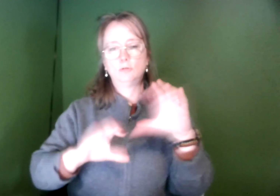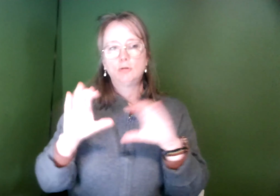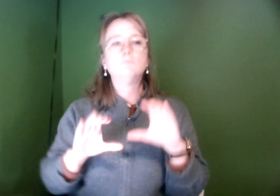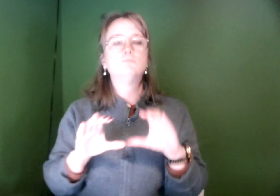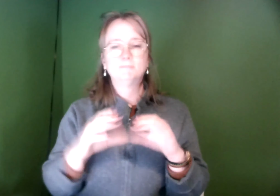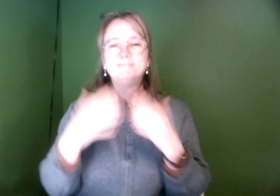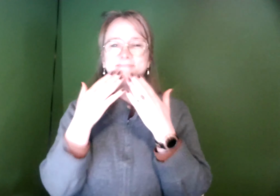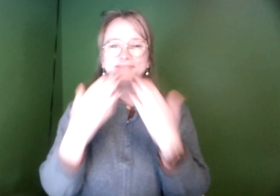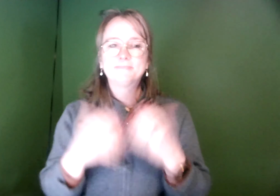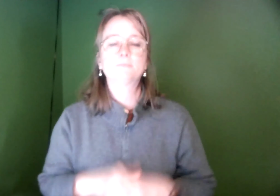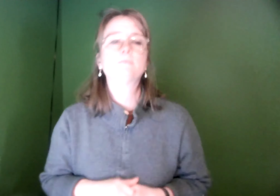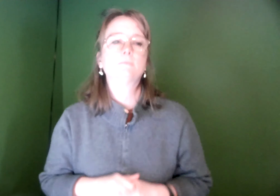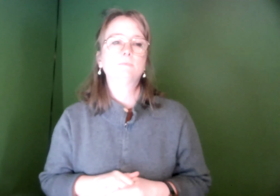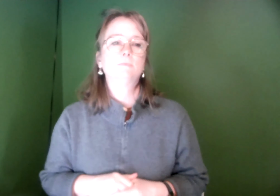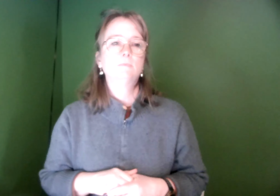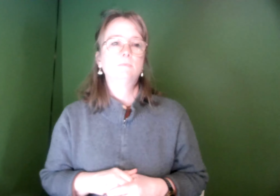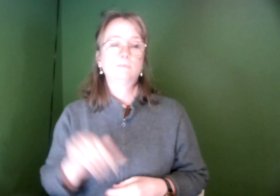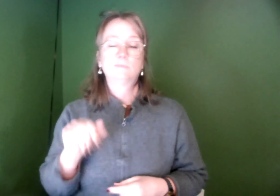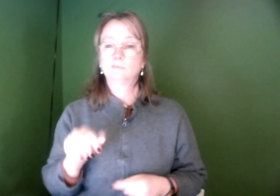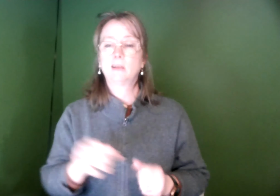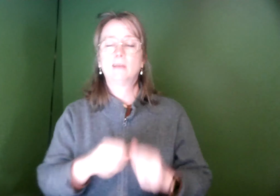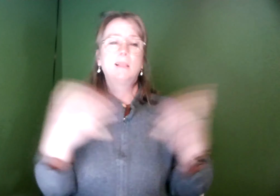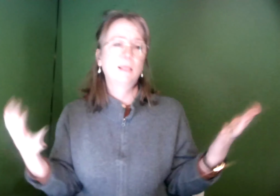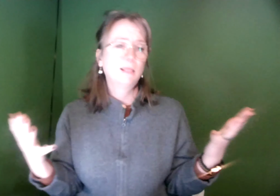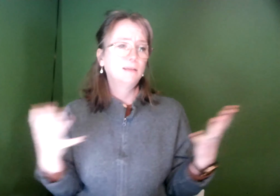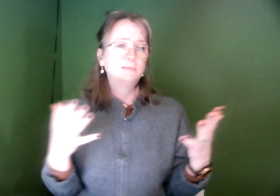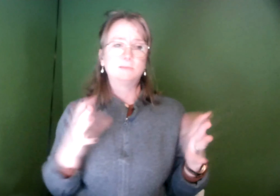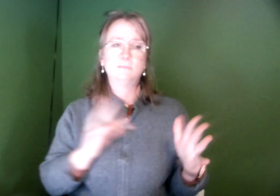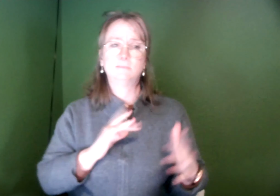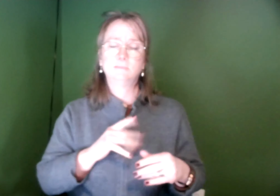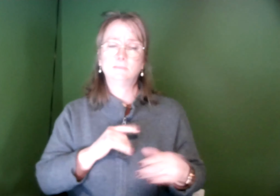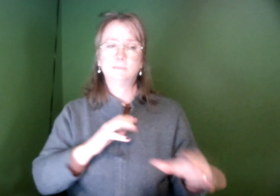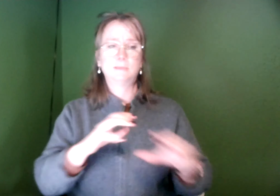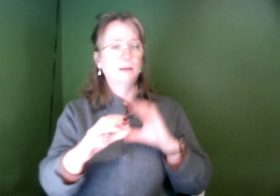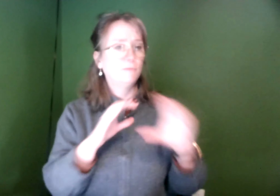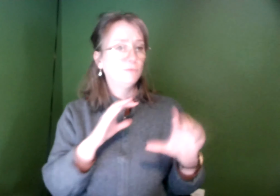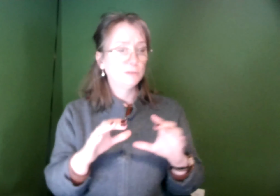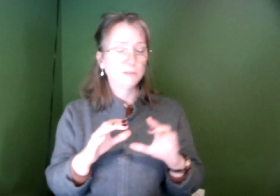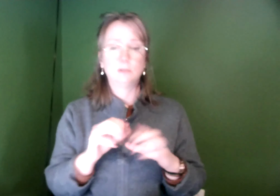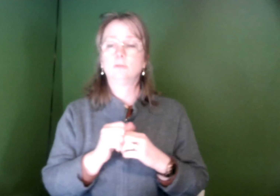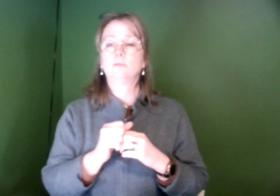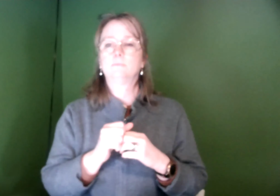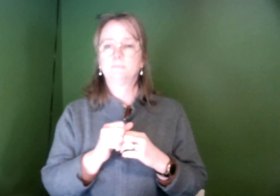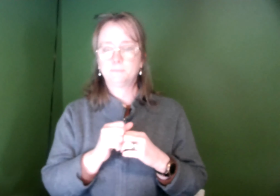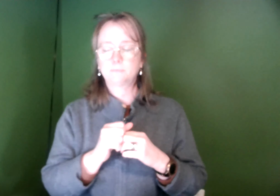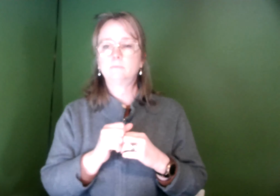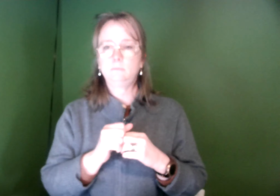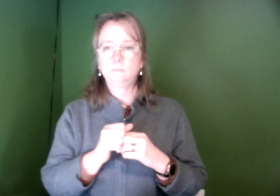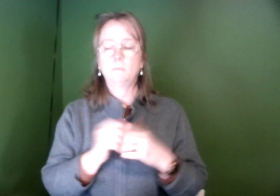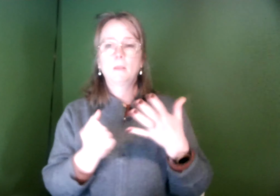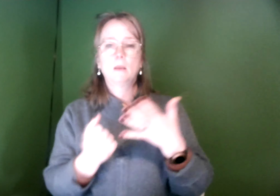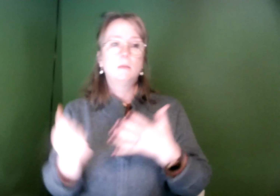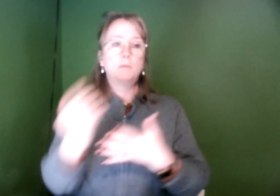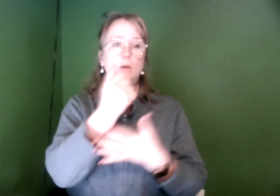So lots of rich conversation, lots of things I would really like, in addition to the prioritization